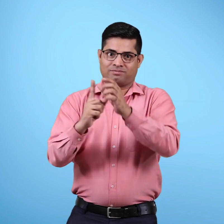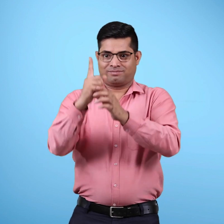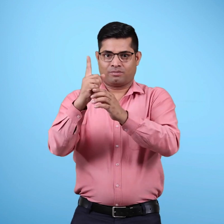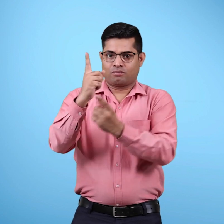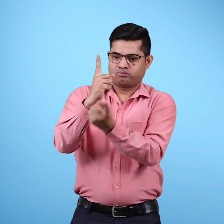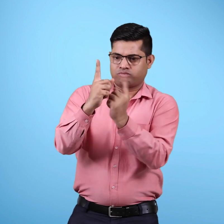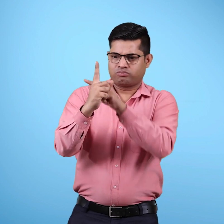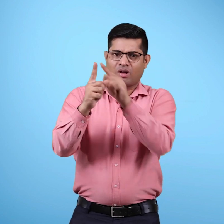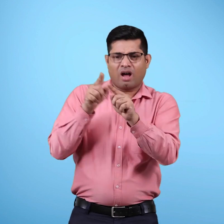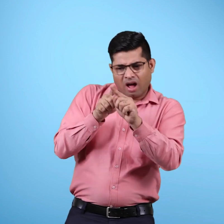to climb upwards?